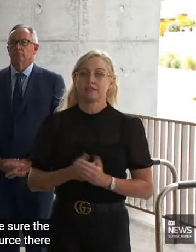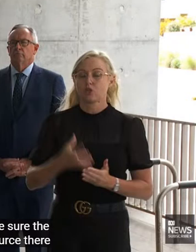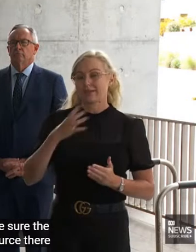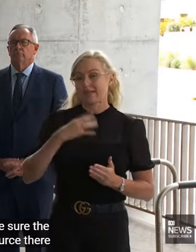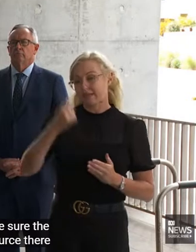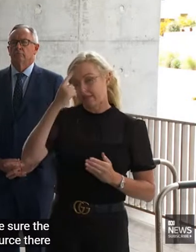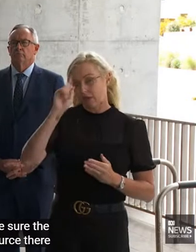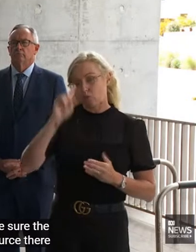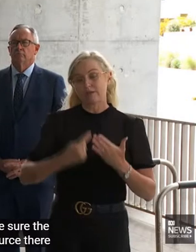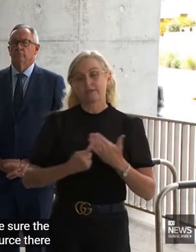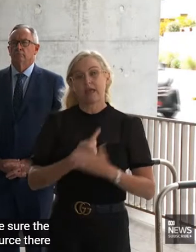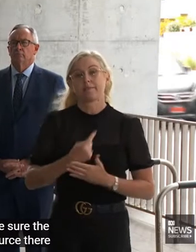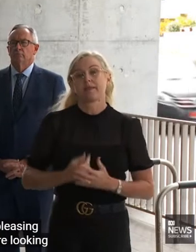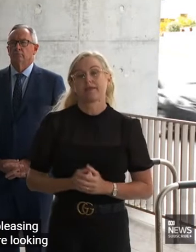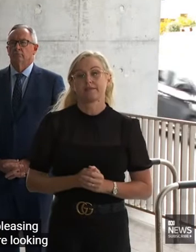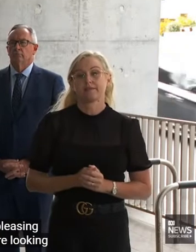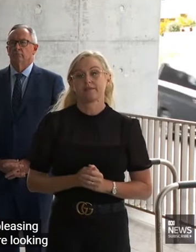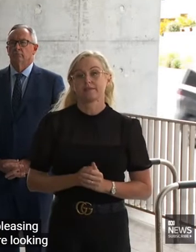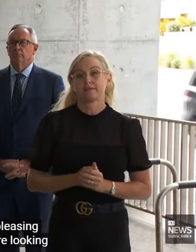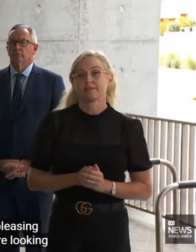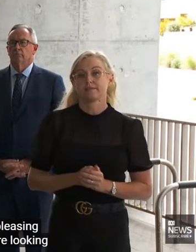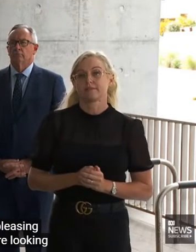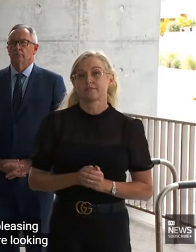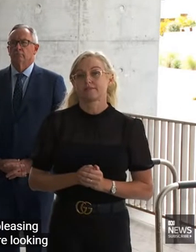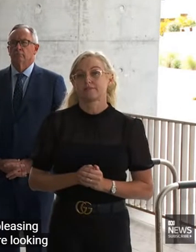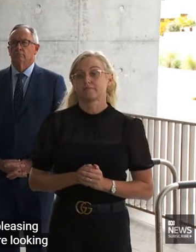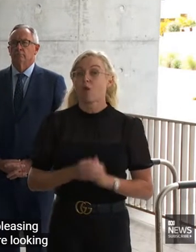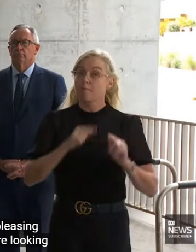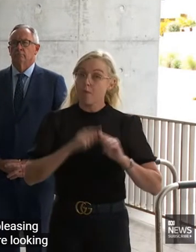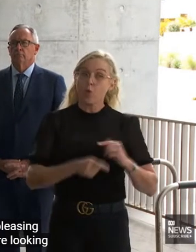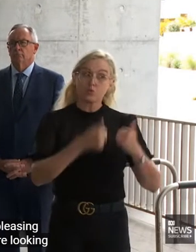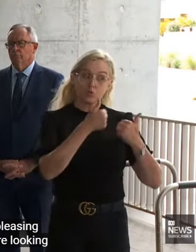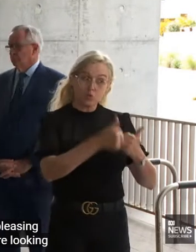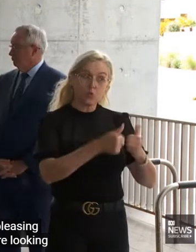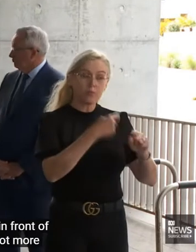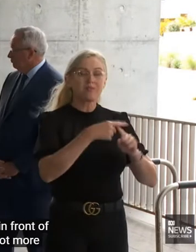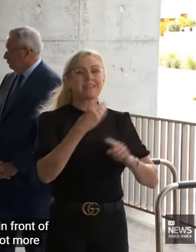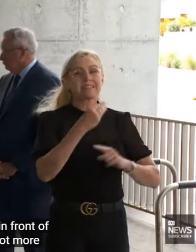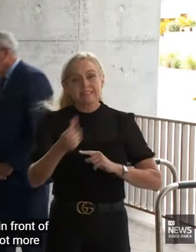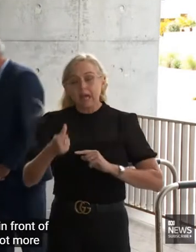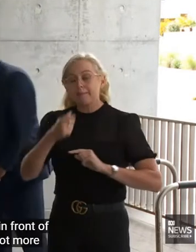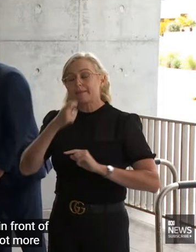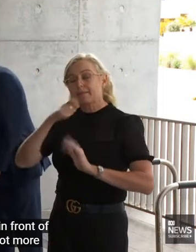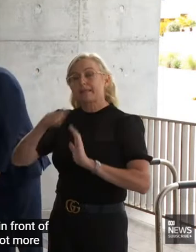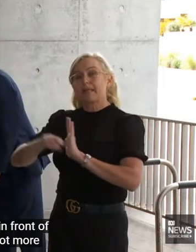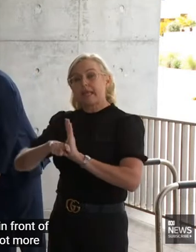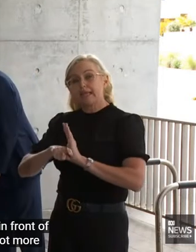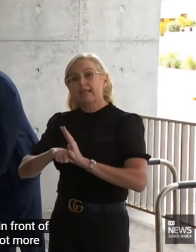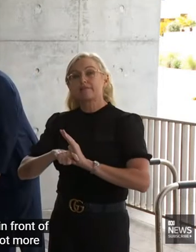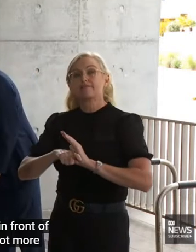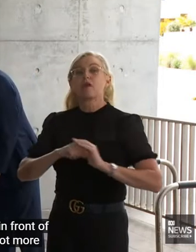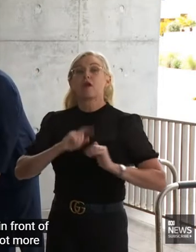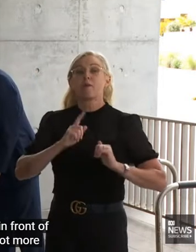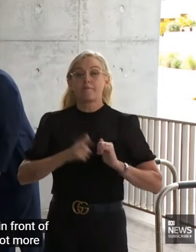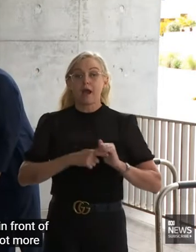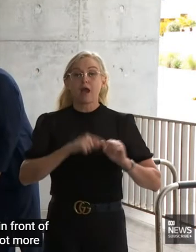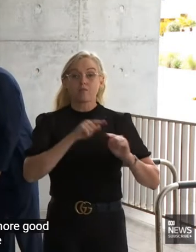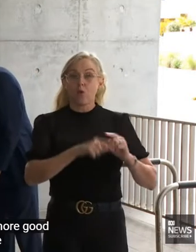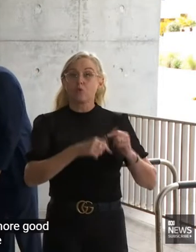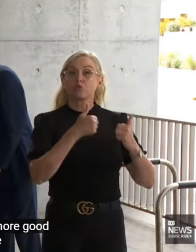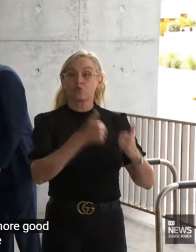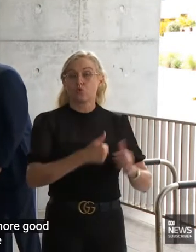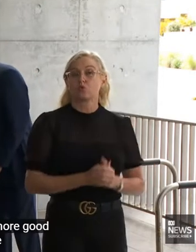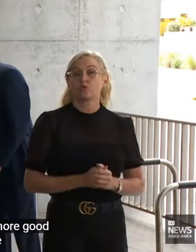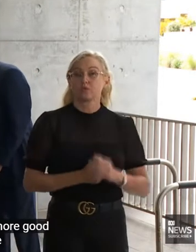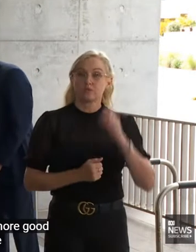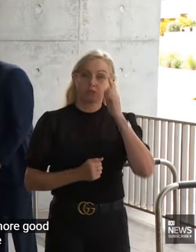in front of us today, there is a lot more good than bad. A lot more good than bad. The the early evidence in relation to Omicron is it's 5